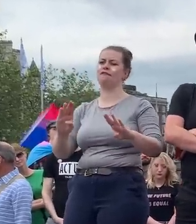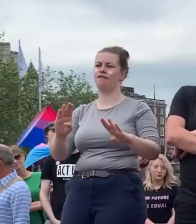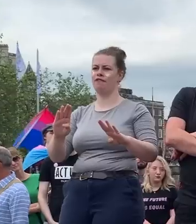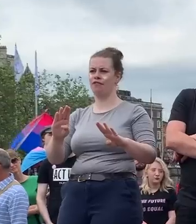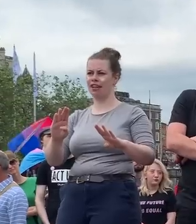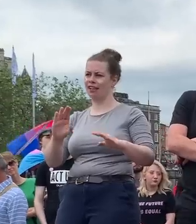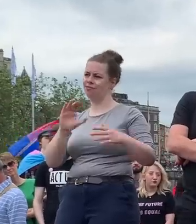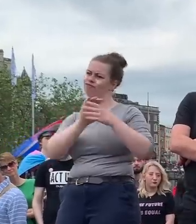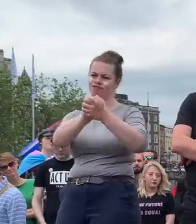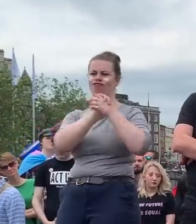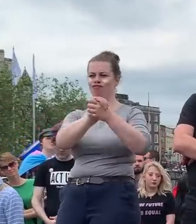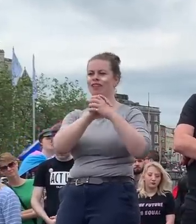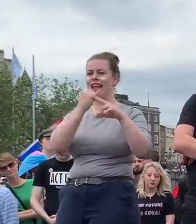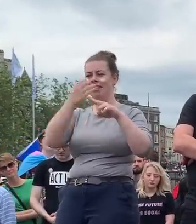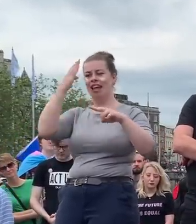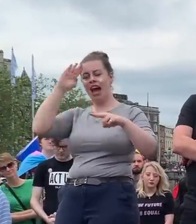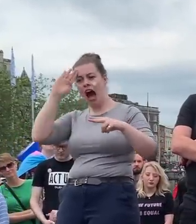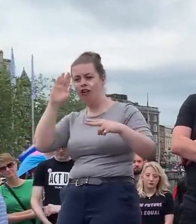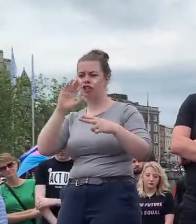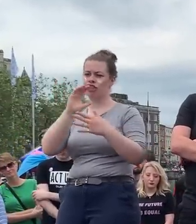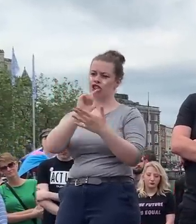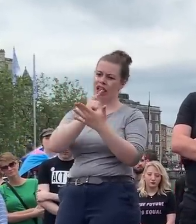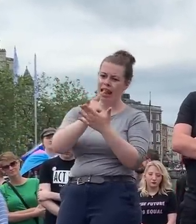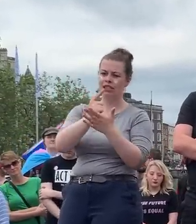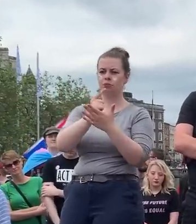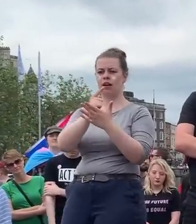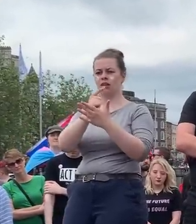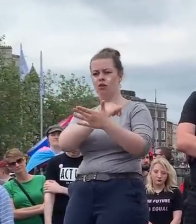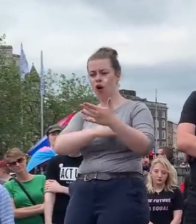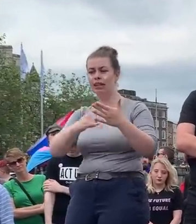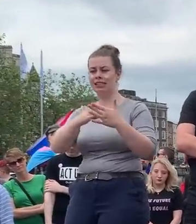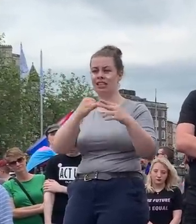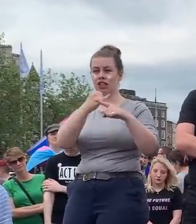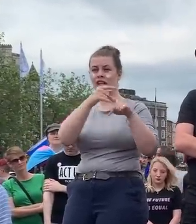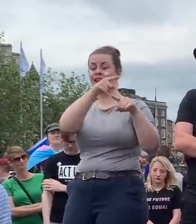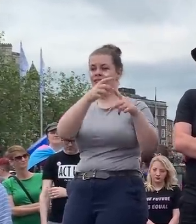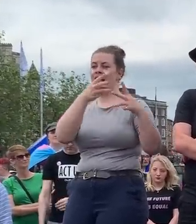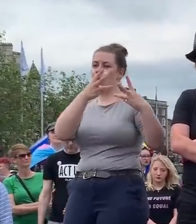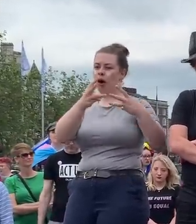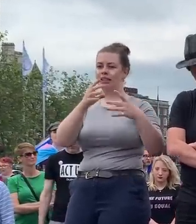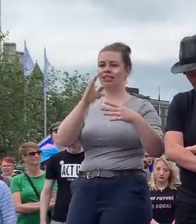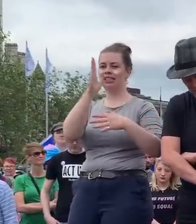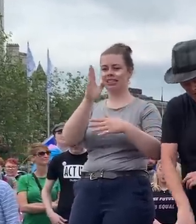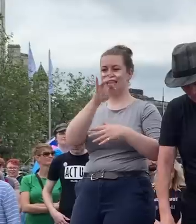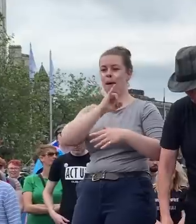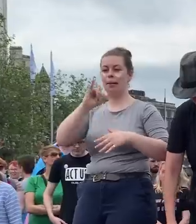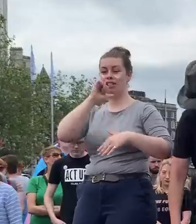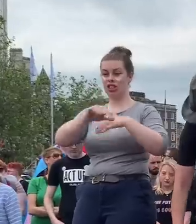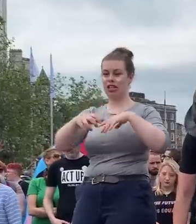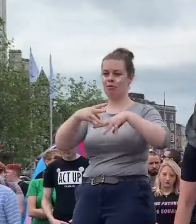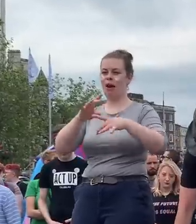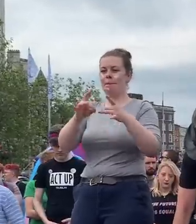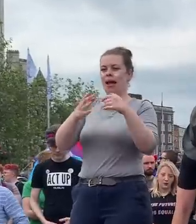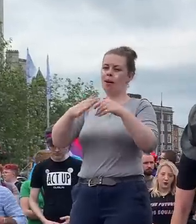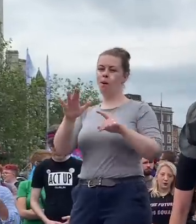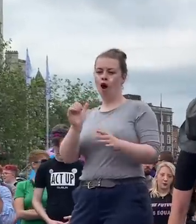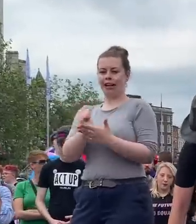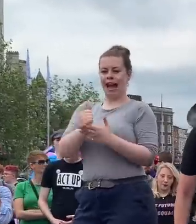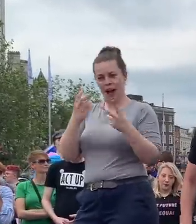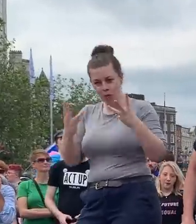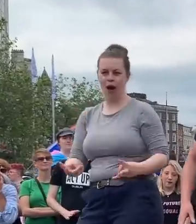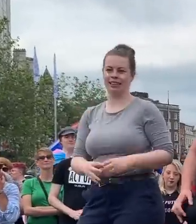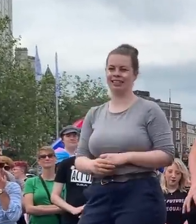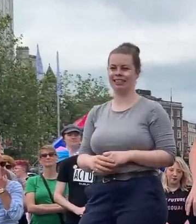brave comrades in the Irish Lesbian and Gay Organisation, who were trying to queer up the St. Patrick's Day parade in New York.